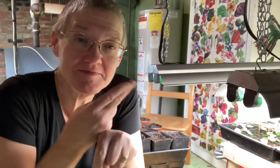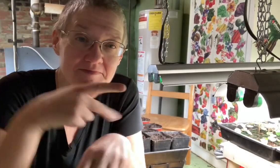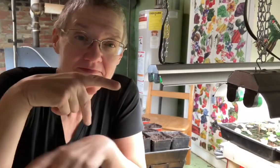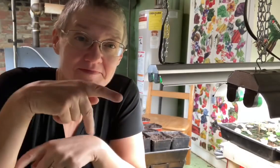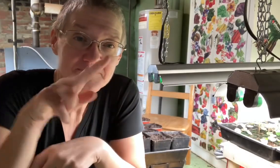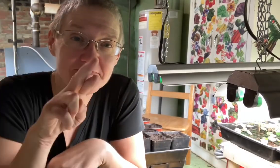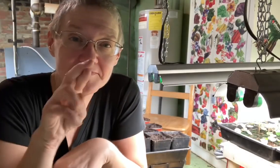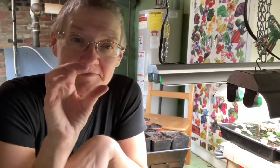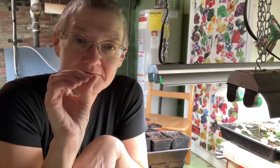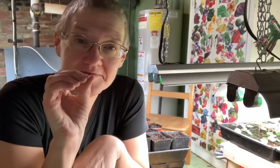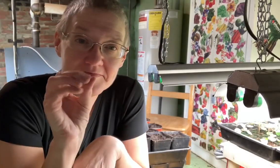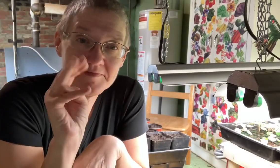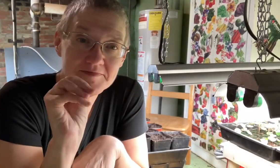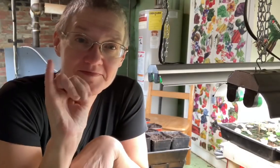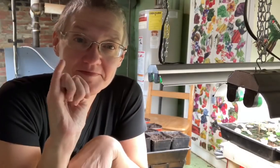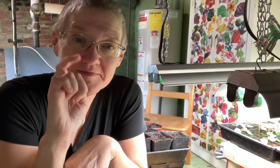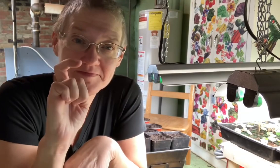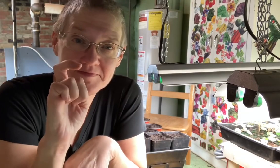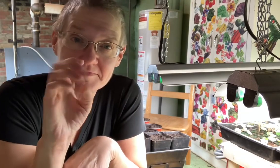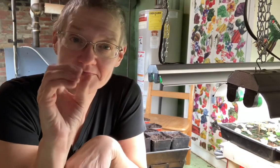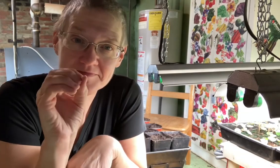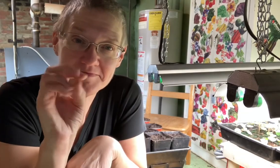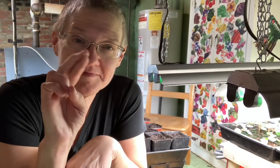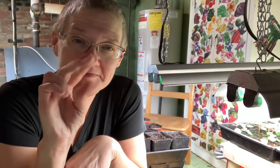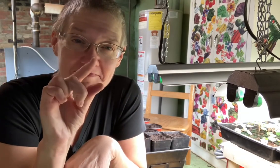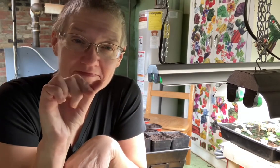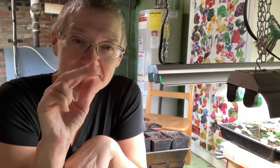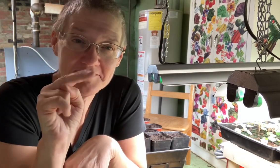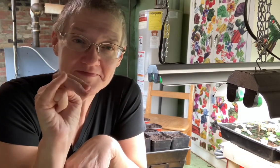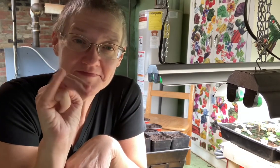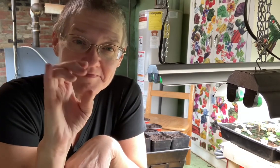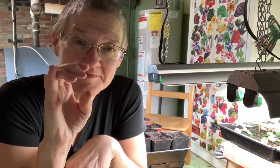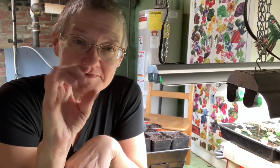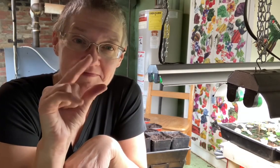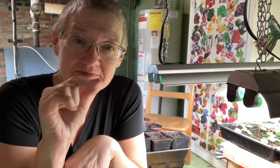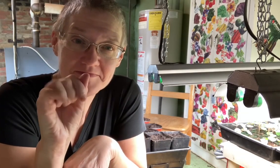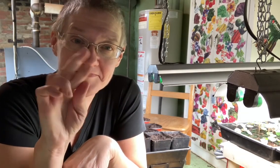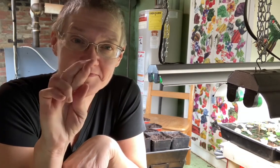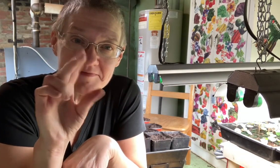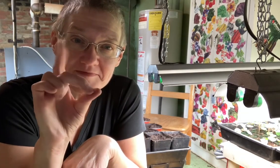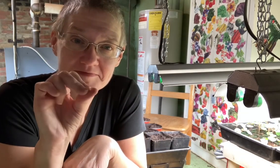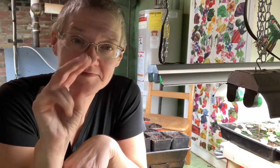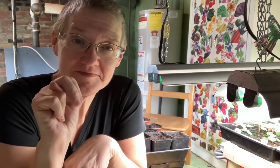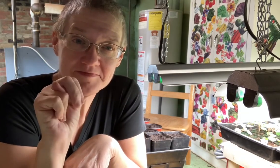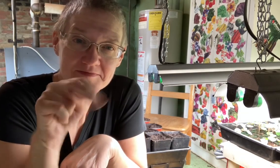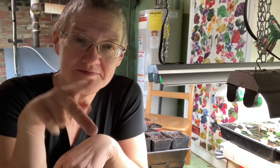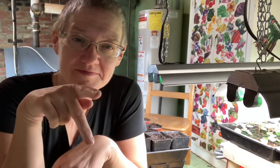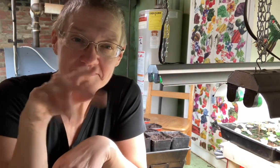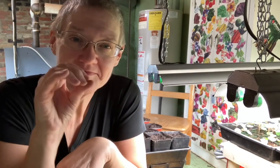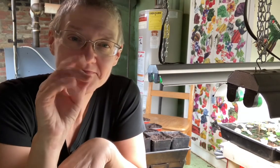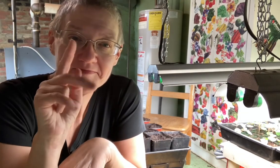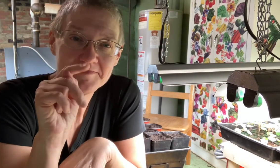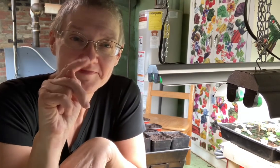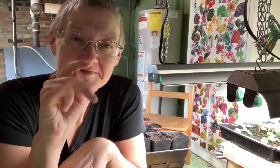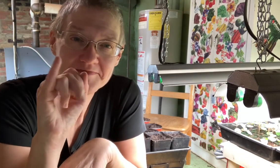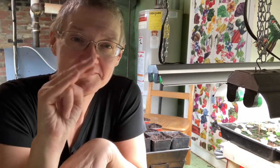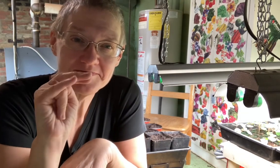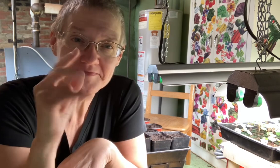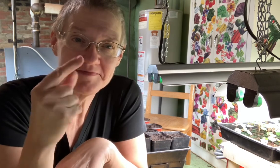Now the soil I'm going to use is ProMix Organic Garden Potting Soil.